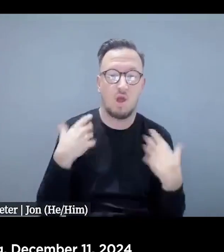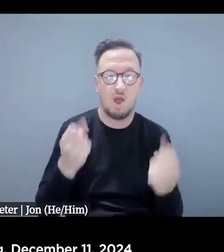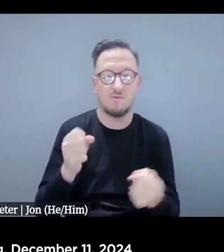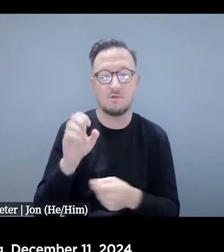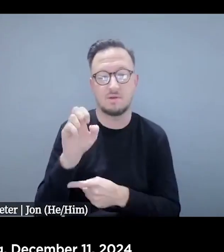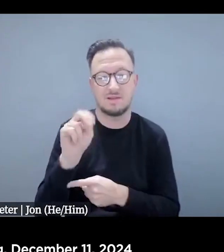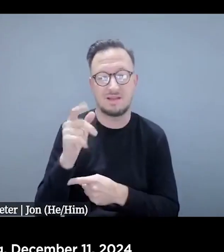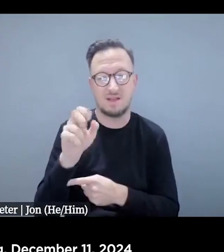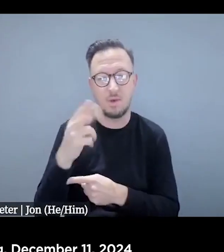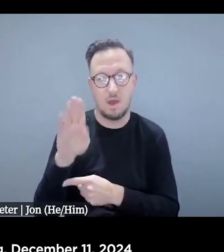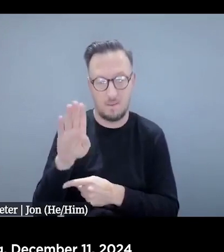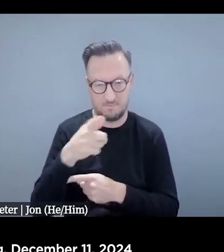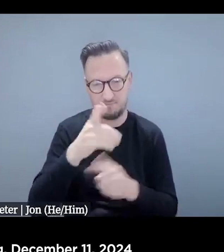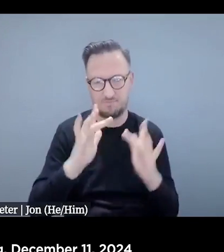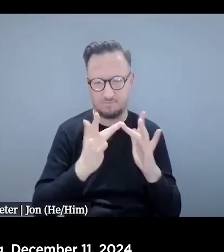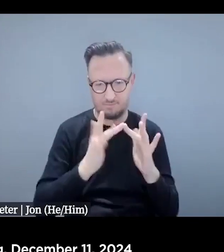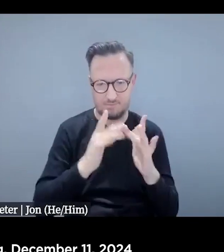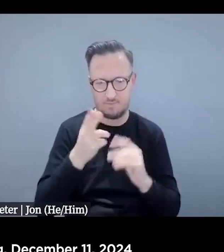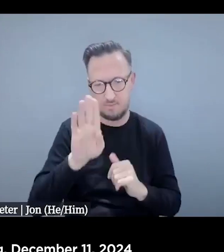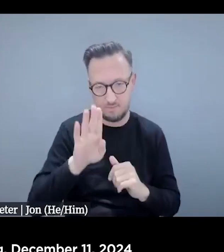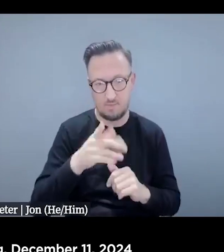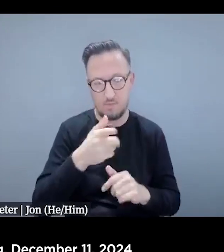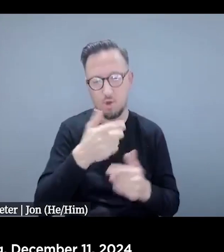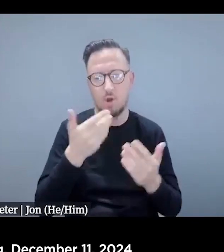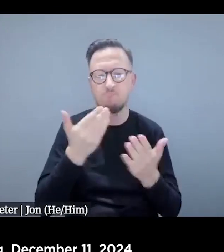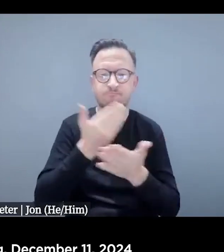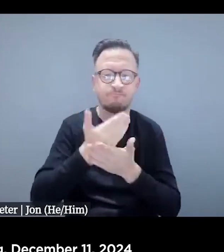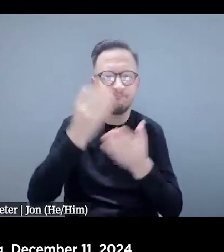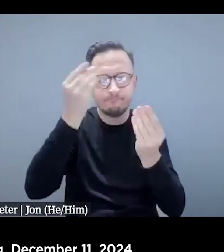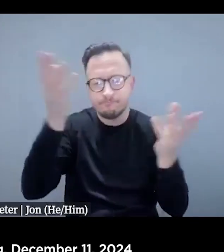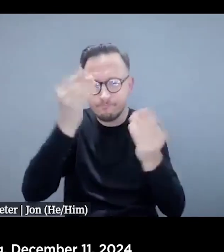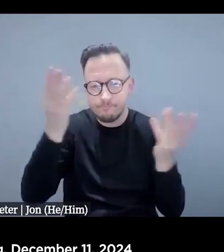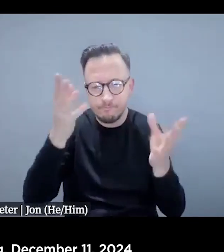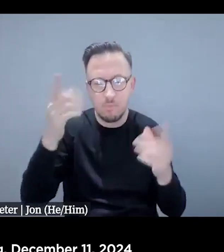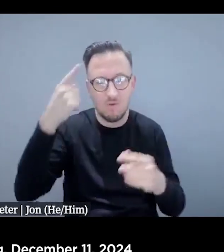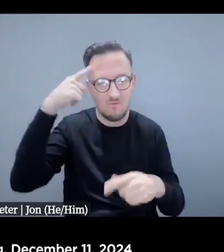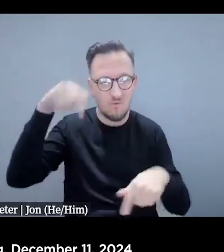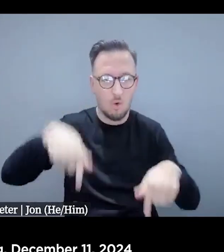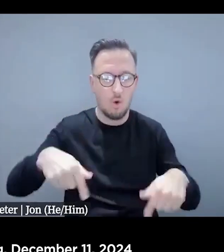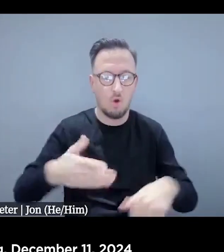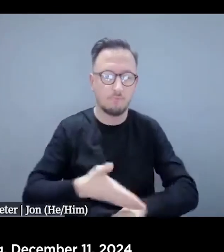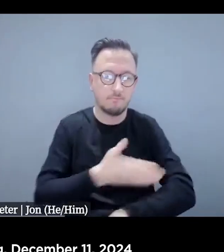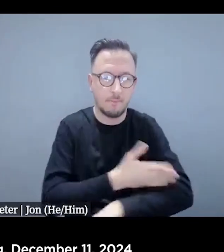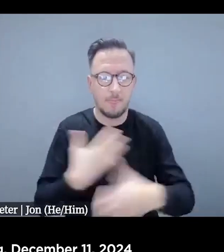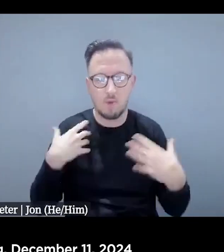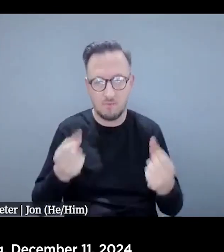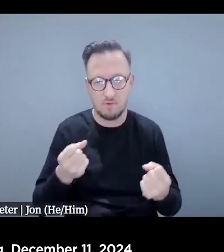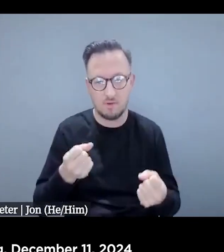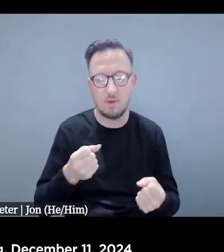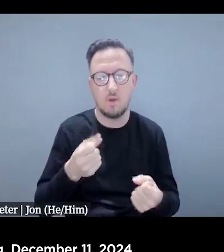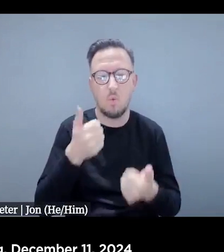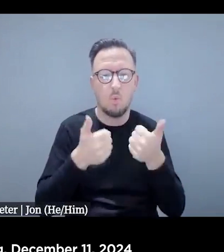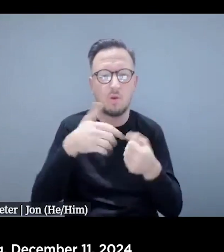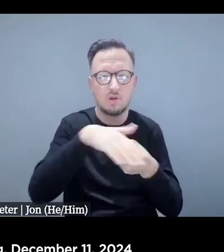include updates on progress for the recovery focus areas, and I'll give you those focus areas just shortly.